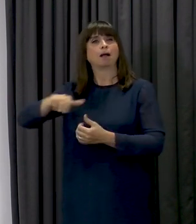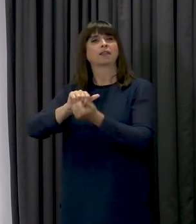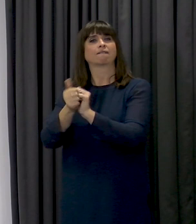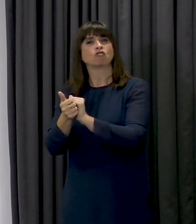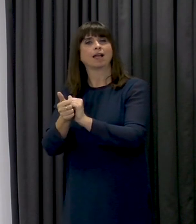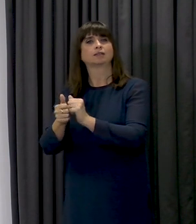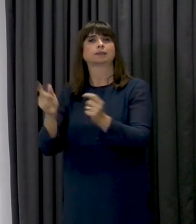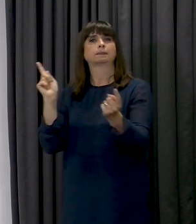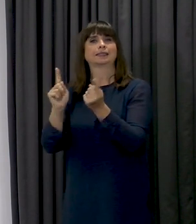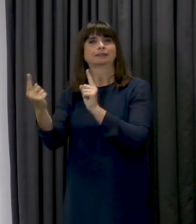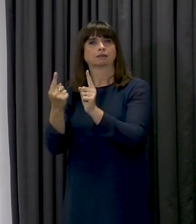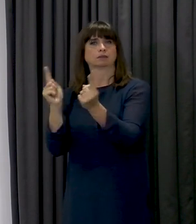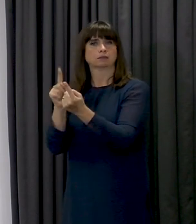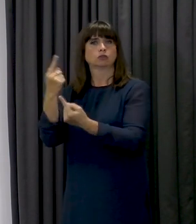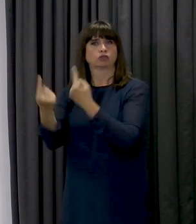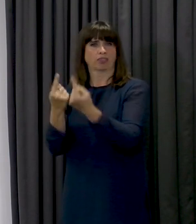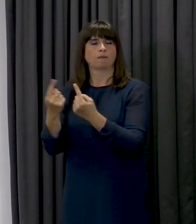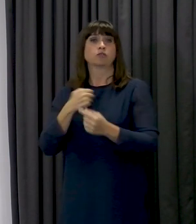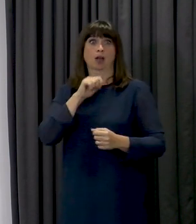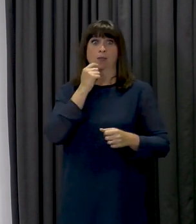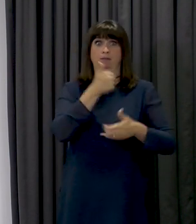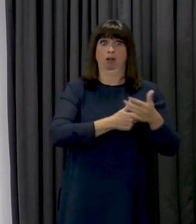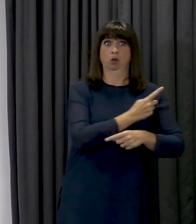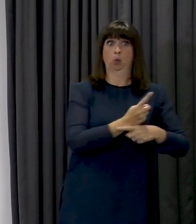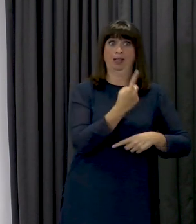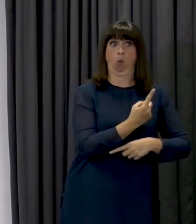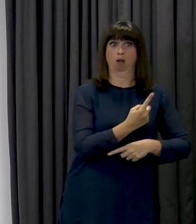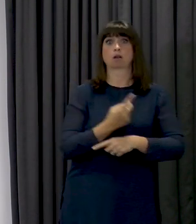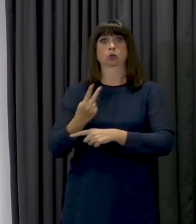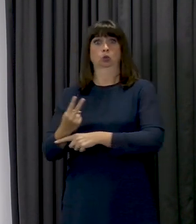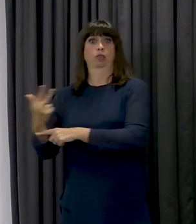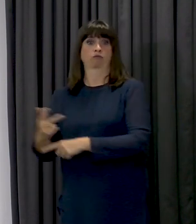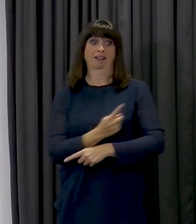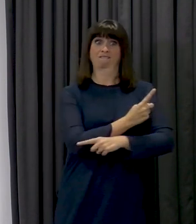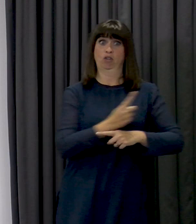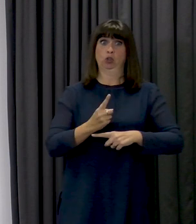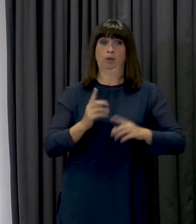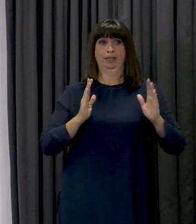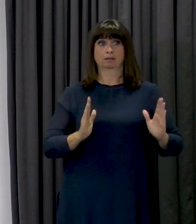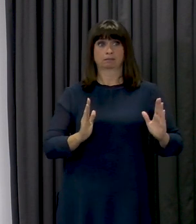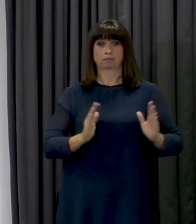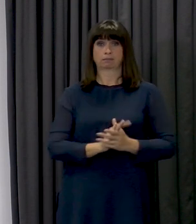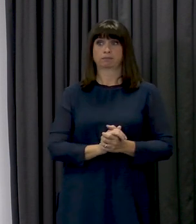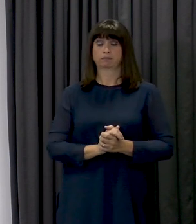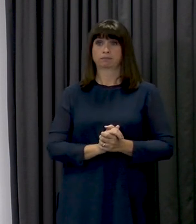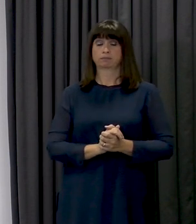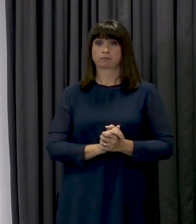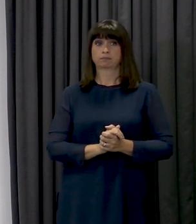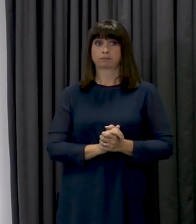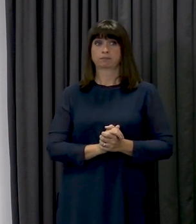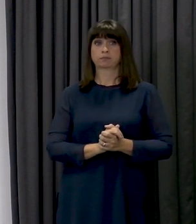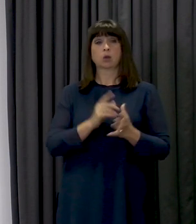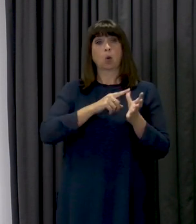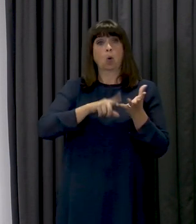for friends. So I'll take each week in turn. In week one, the first week of the three-week cycle,